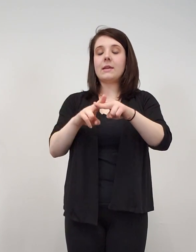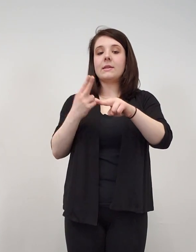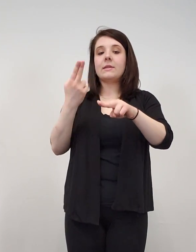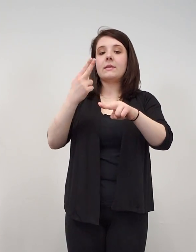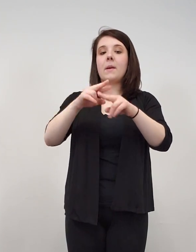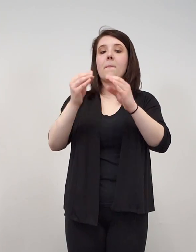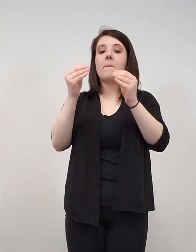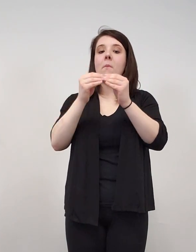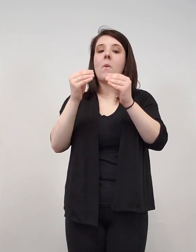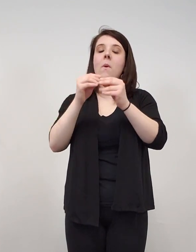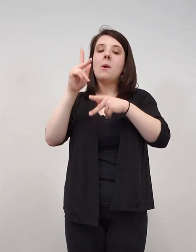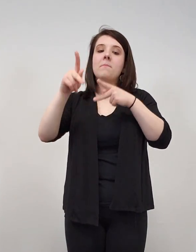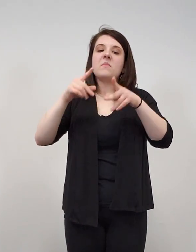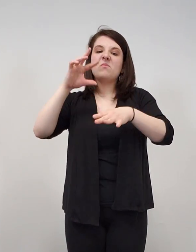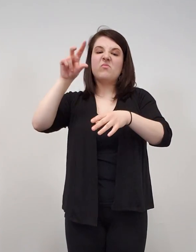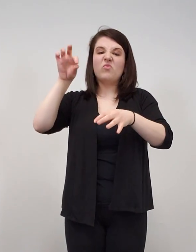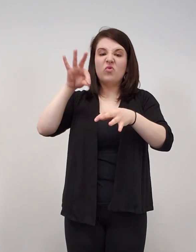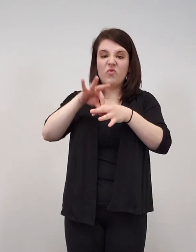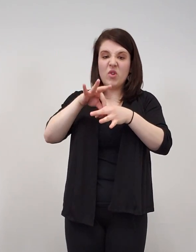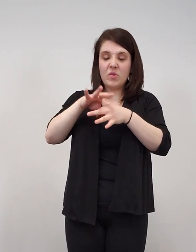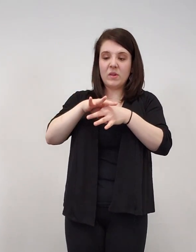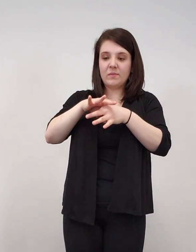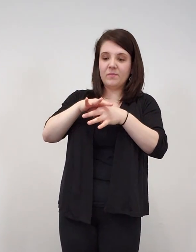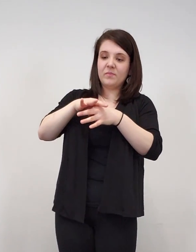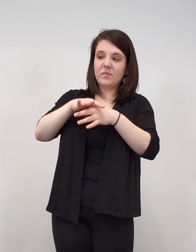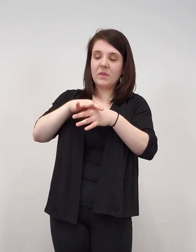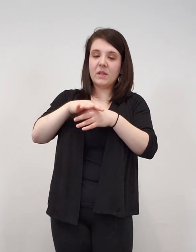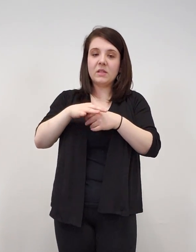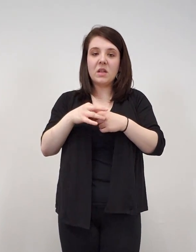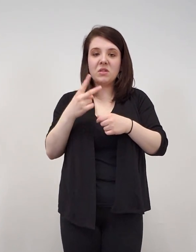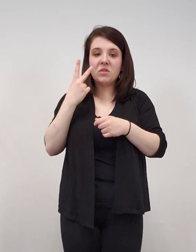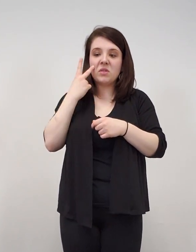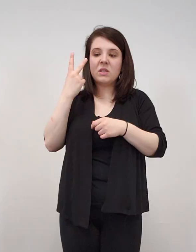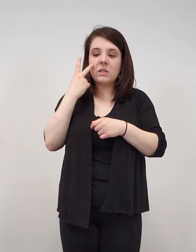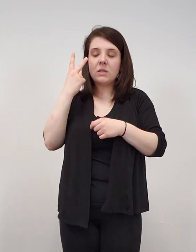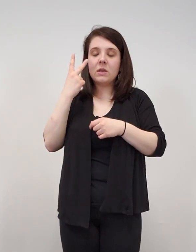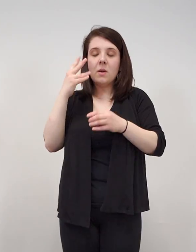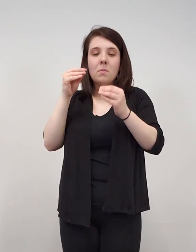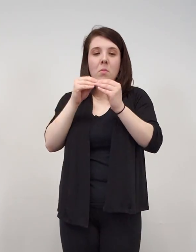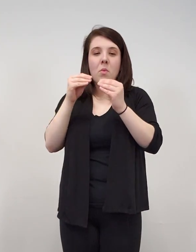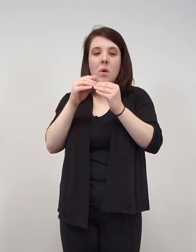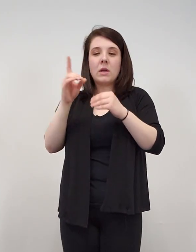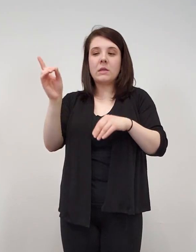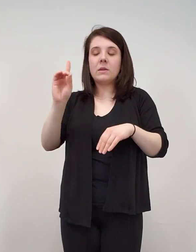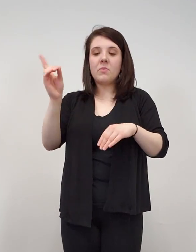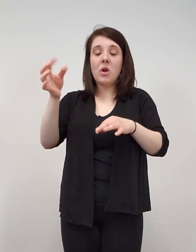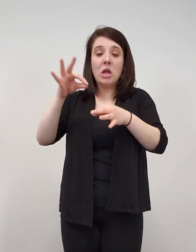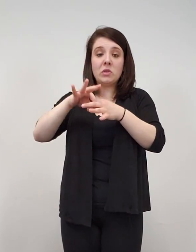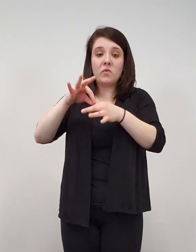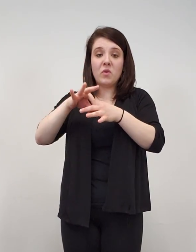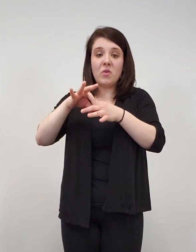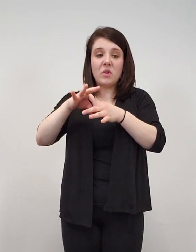voting blocks that were would normally go to Republicans, especially among immigrant groups.